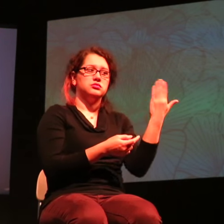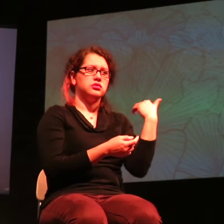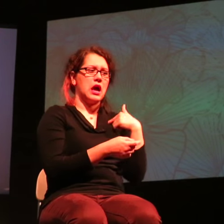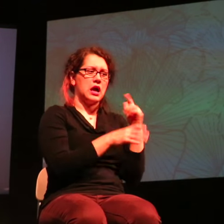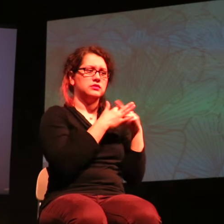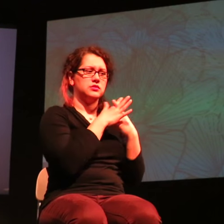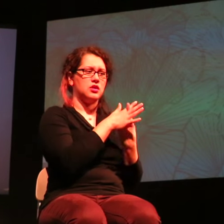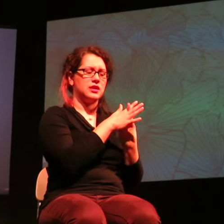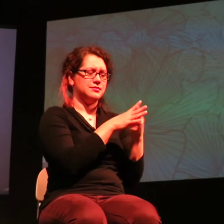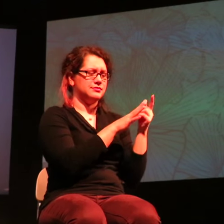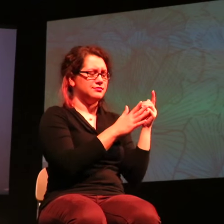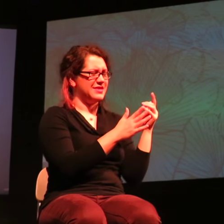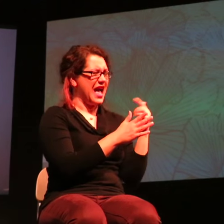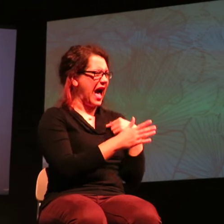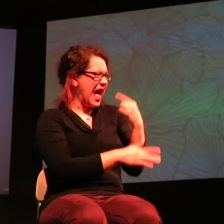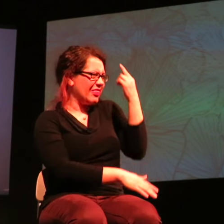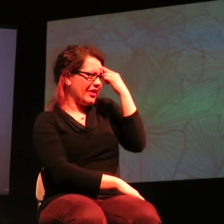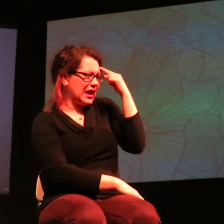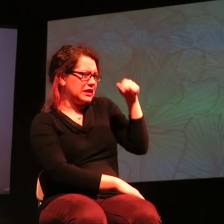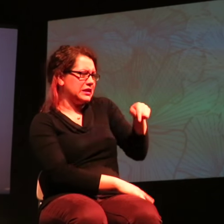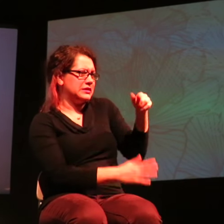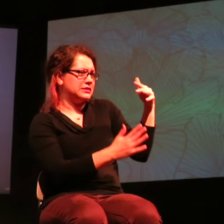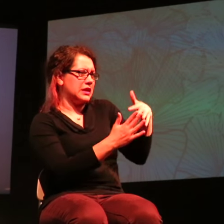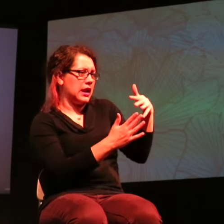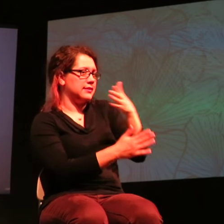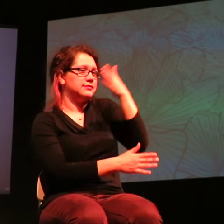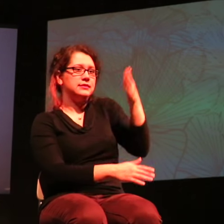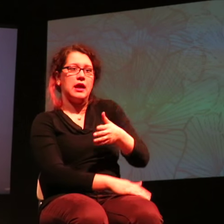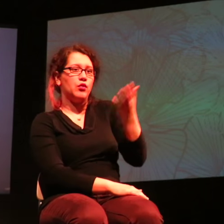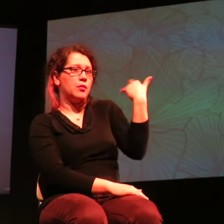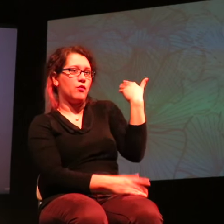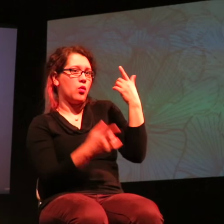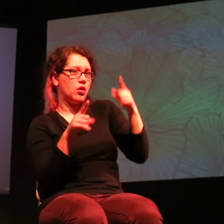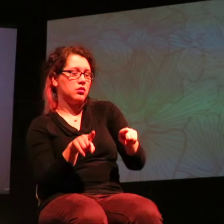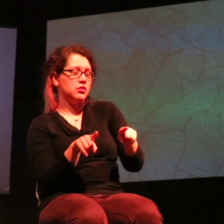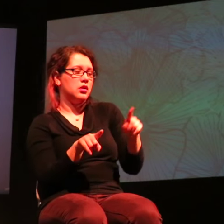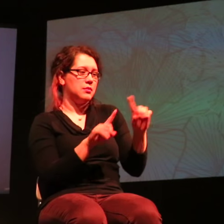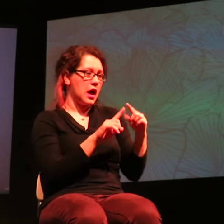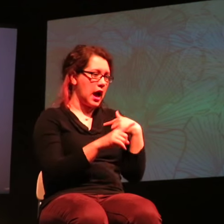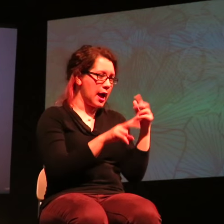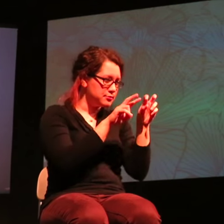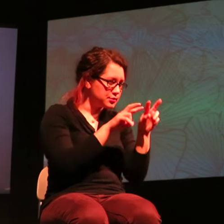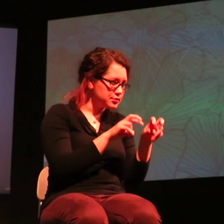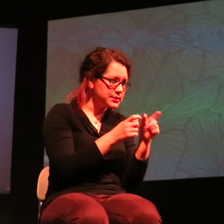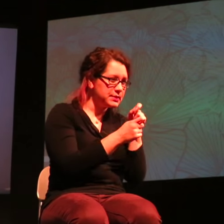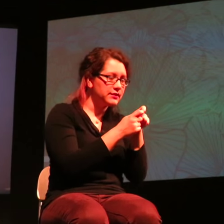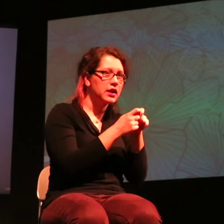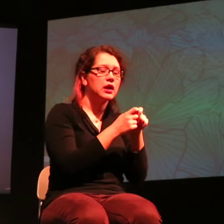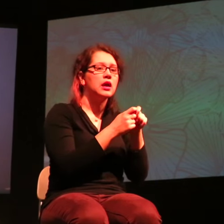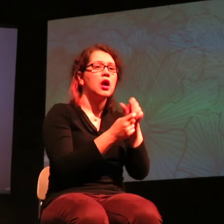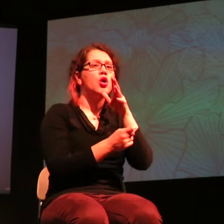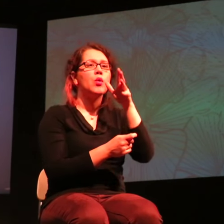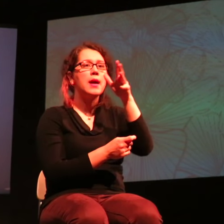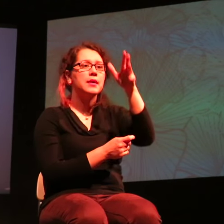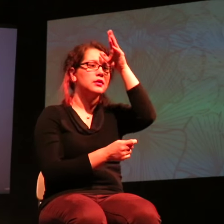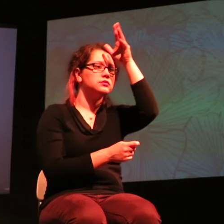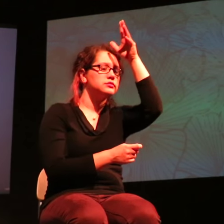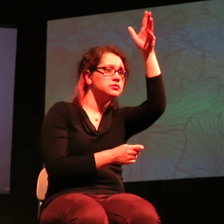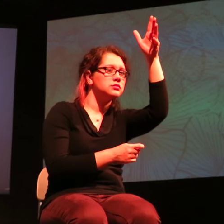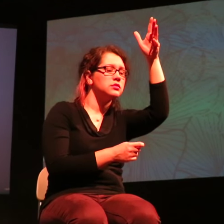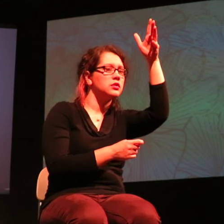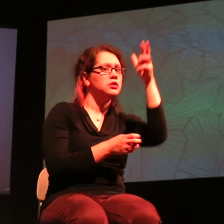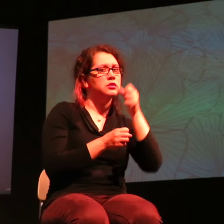a study like this has never been done before. But what I'm looking at specifically is how grandparents shape the faith formation